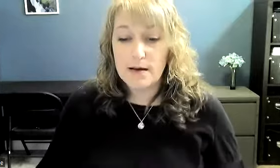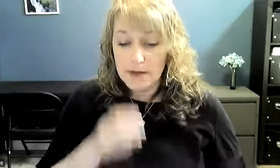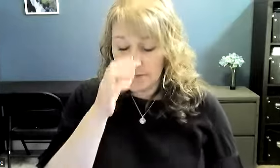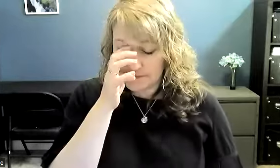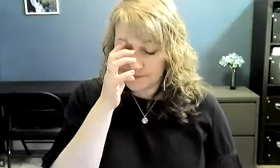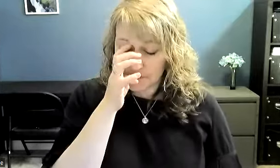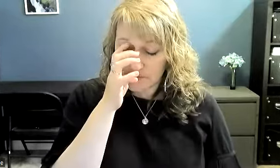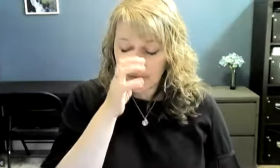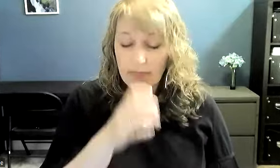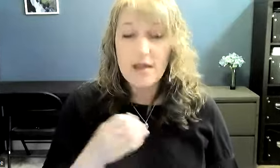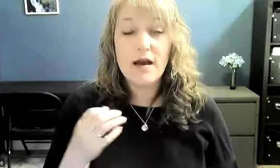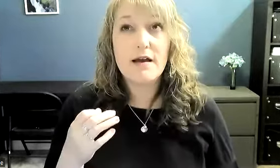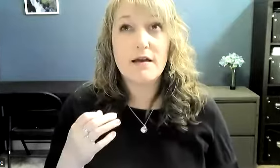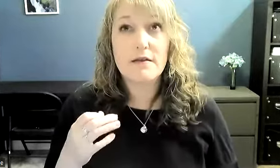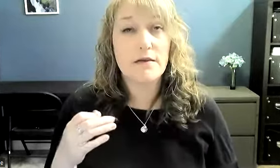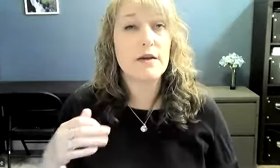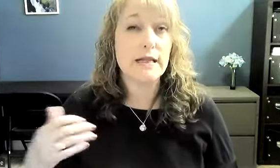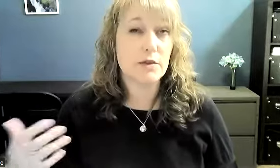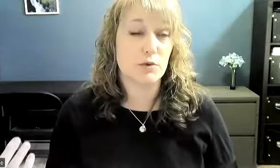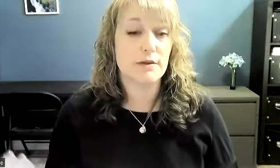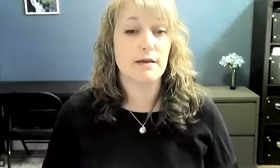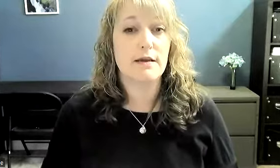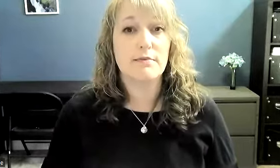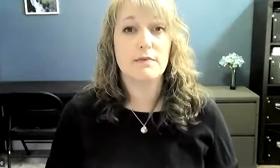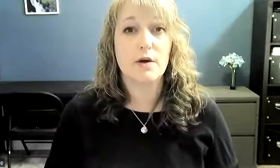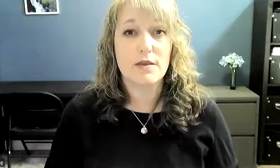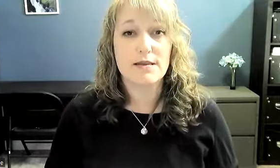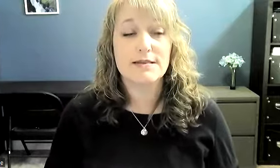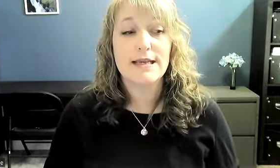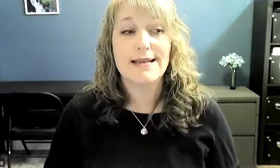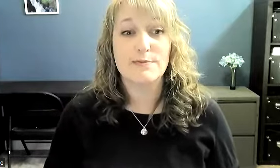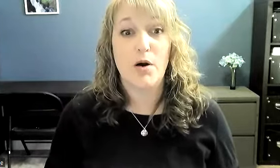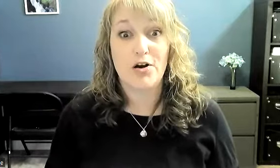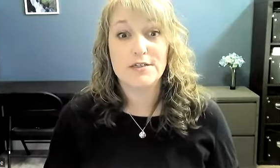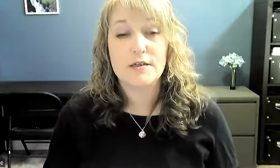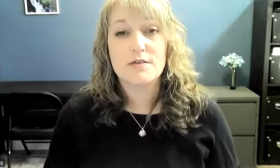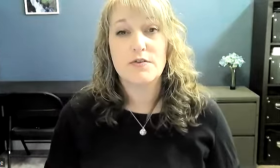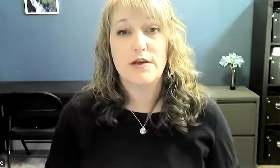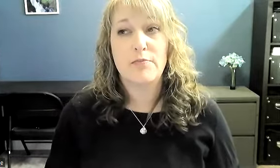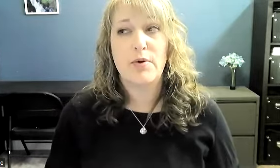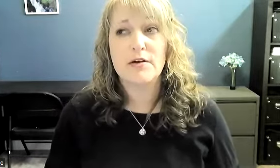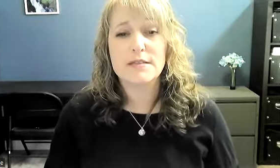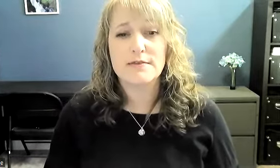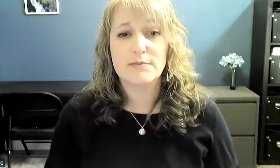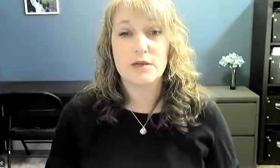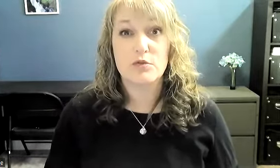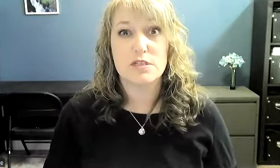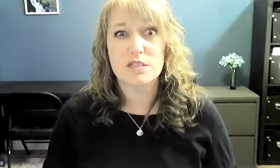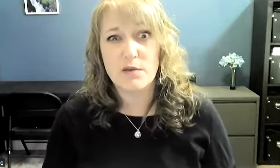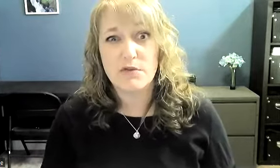Some, the other English word that can go with this is part. So if you have part of something or some of